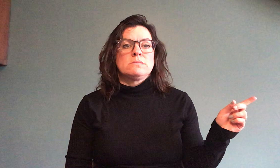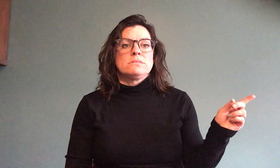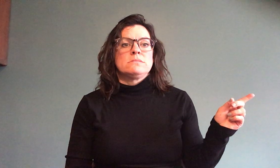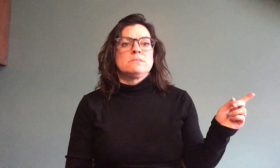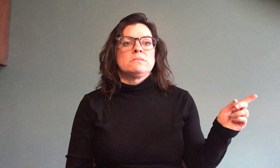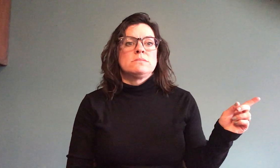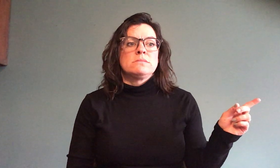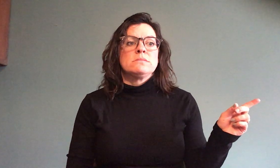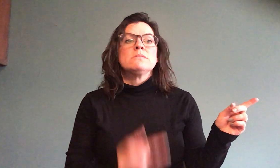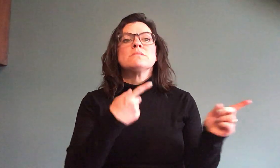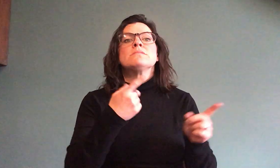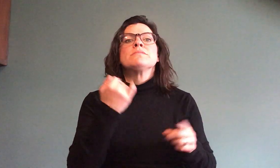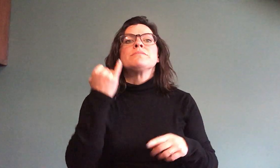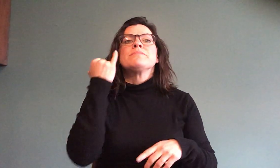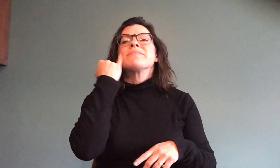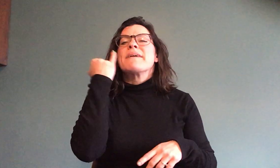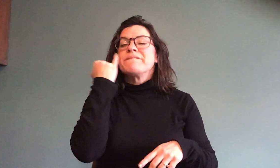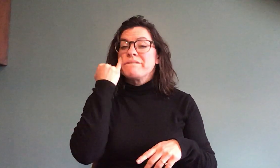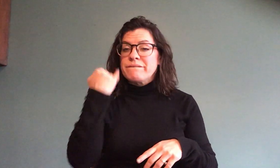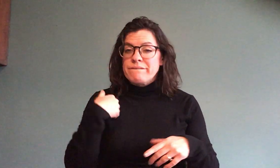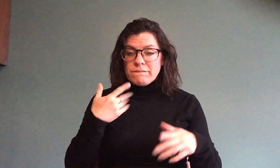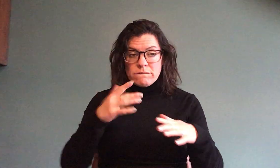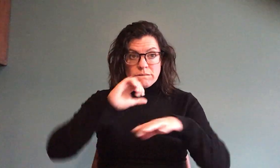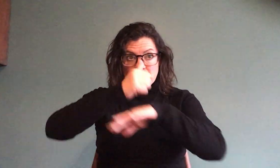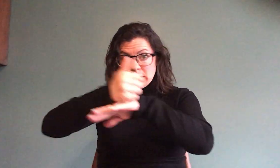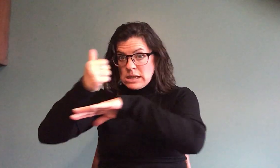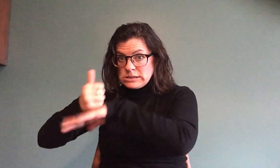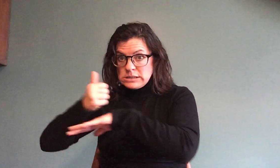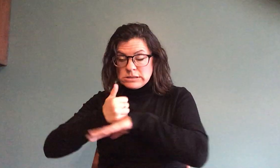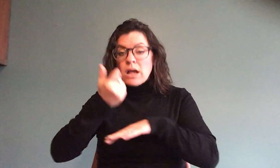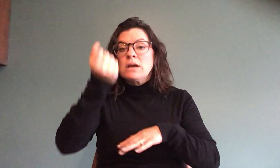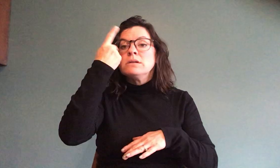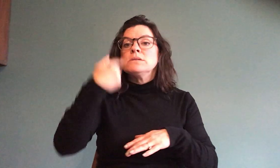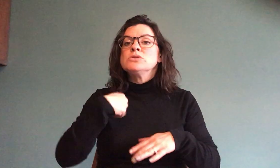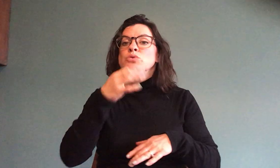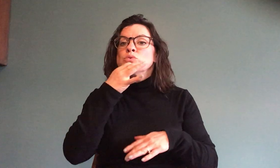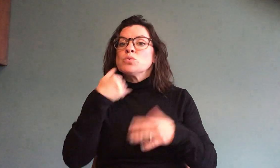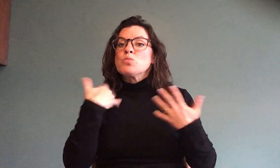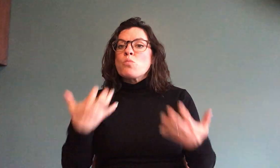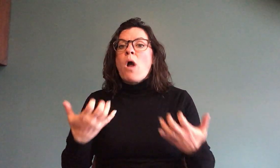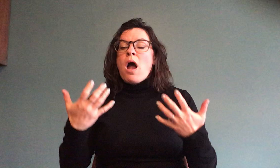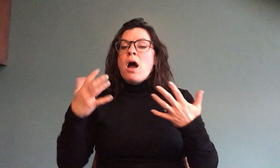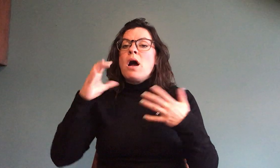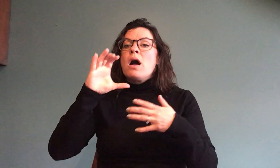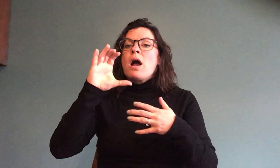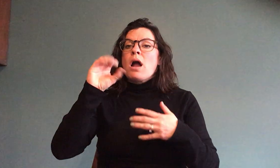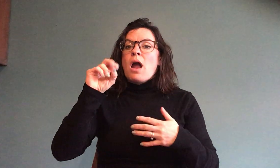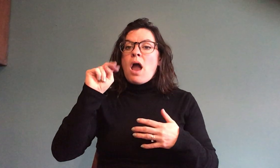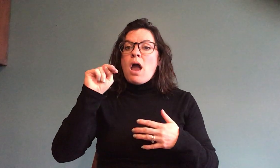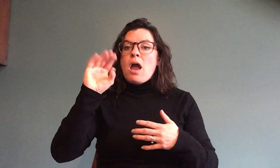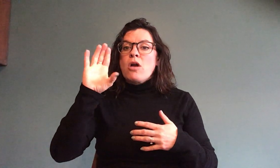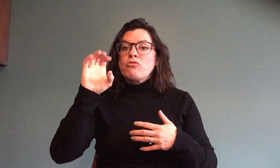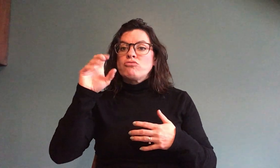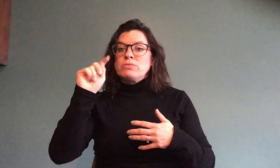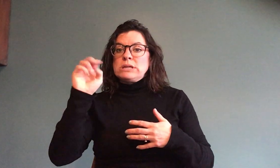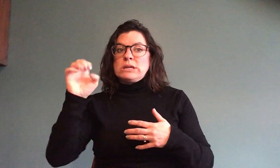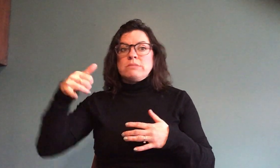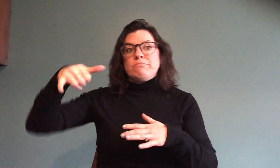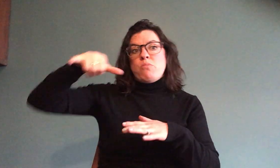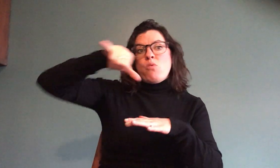hollow wall, traveled 72 feet, and struck an apprentice in the head, killing him. What does this have to do with struck